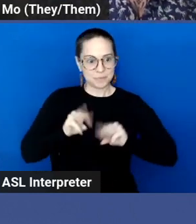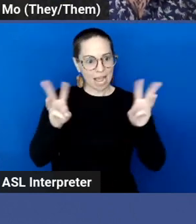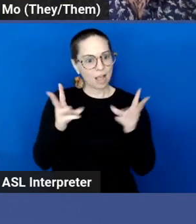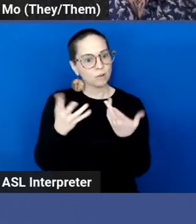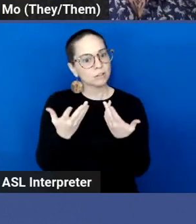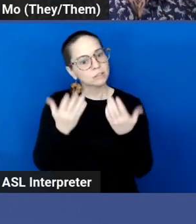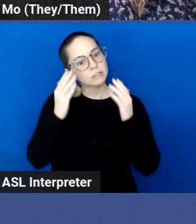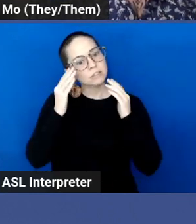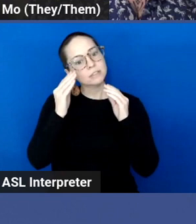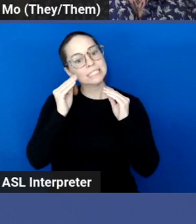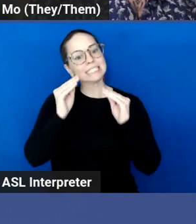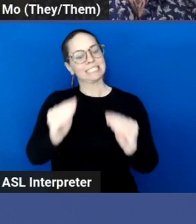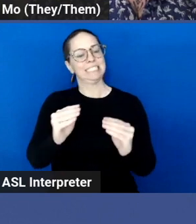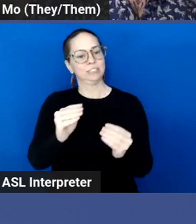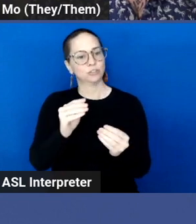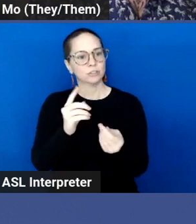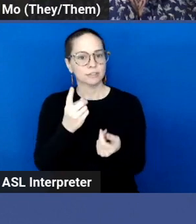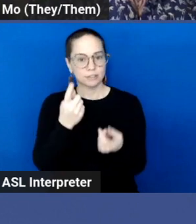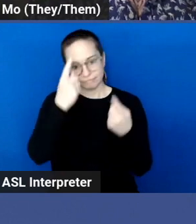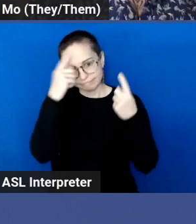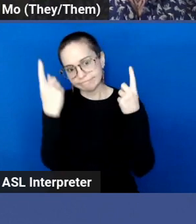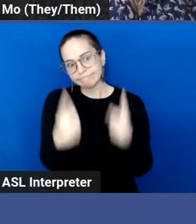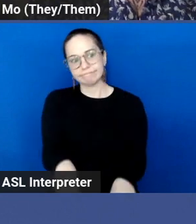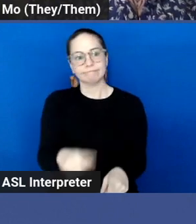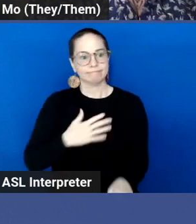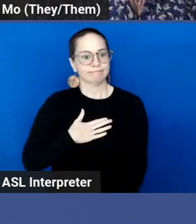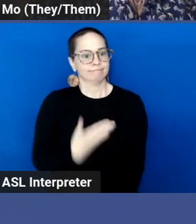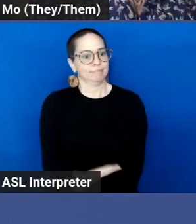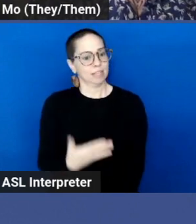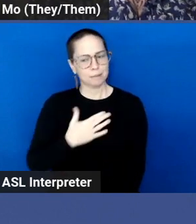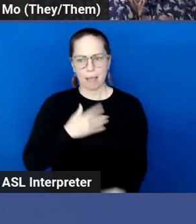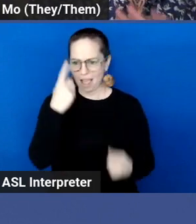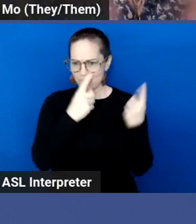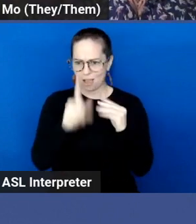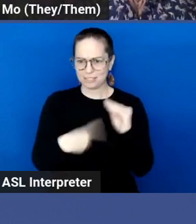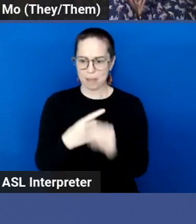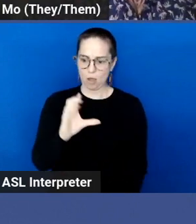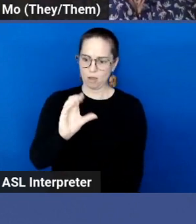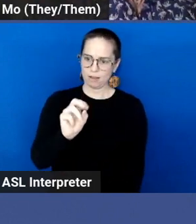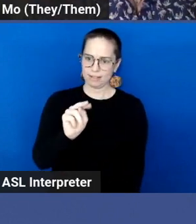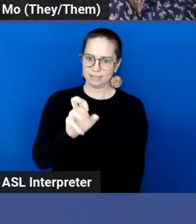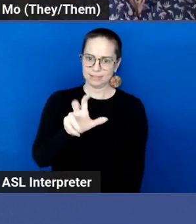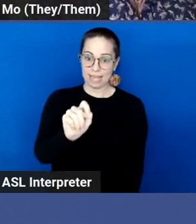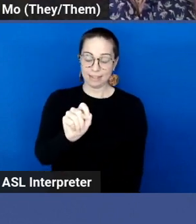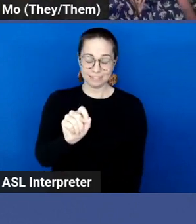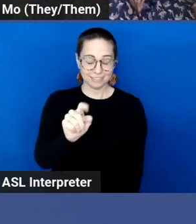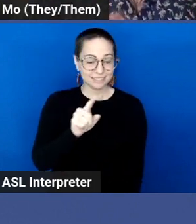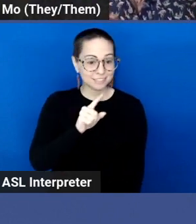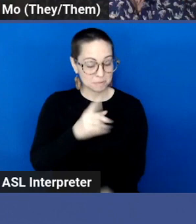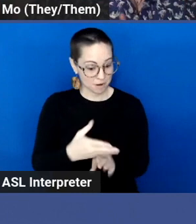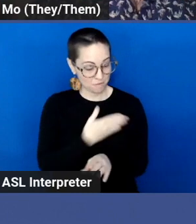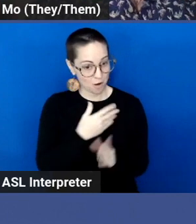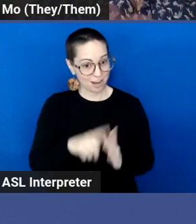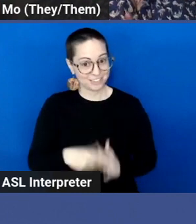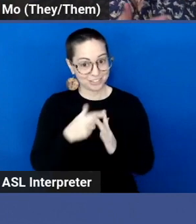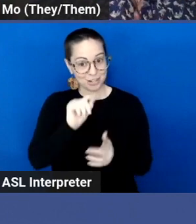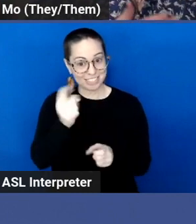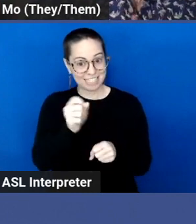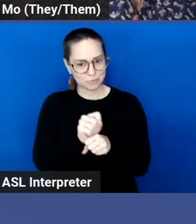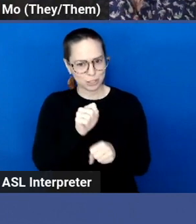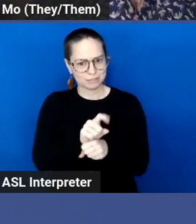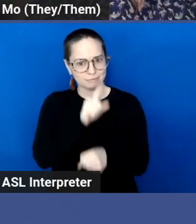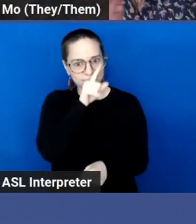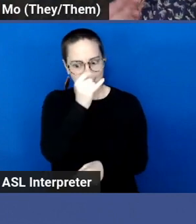consent. Before I found sex work, my thoughts on consent were wrong. I didn't understand that I had